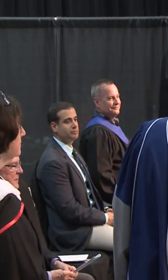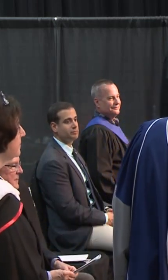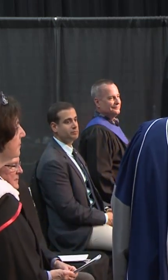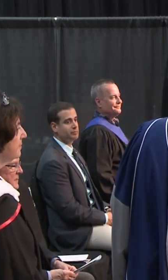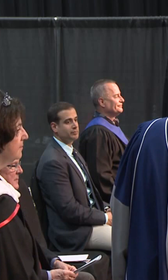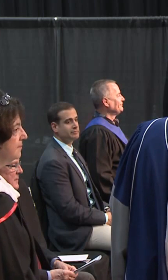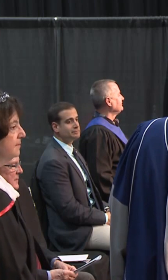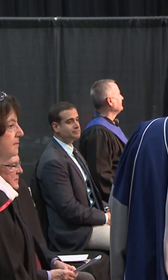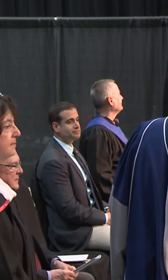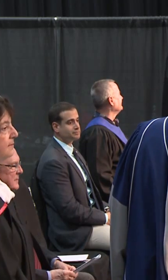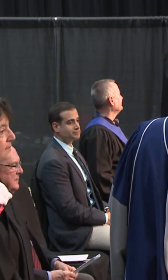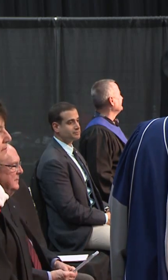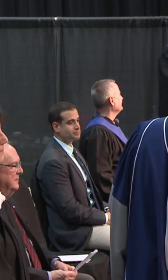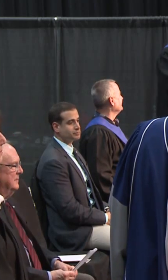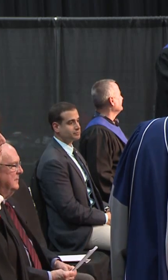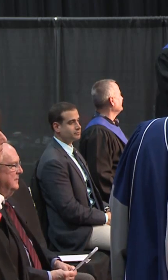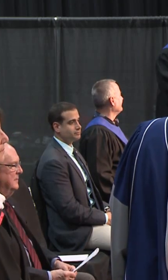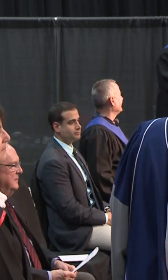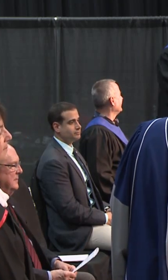Yeah, but we wouldn't want you to draw blank.